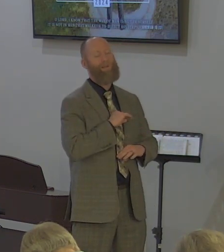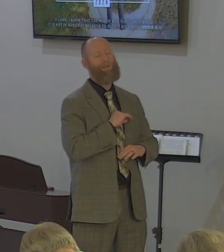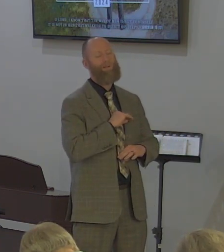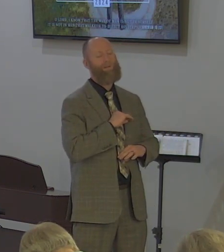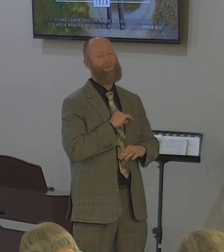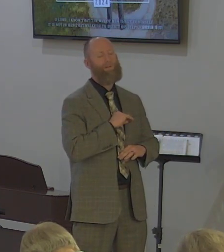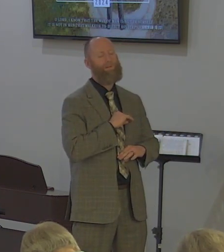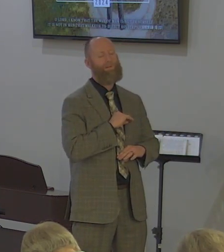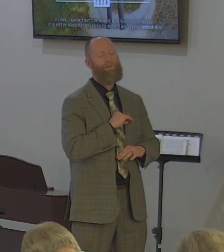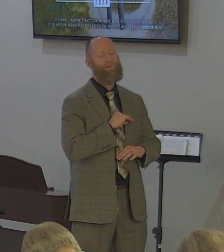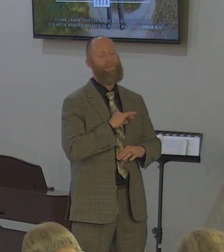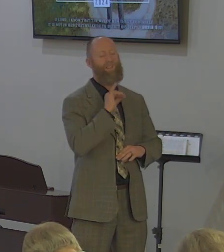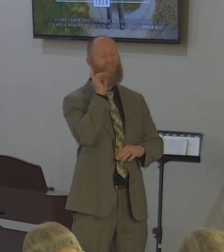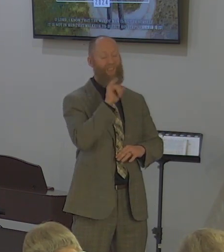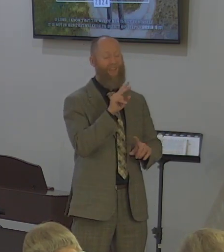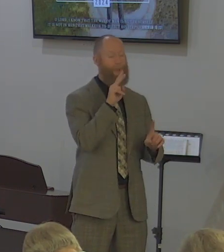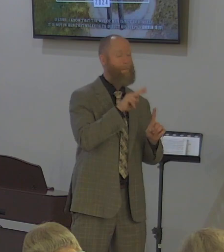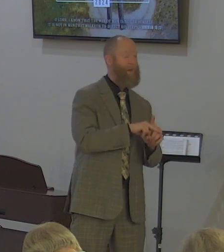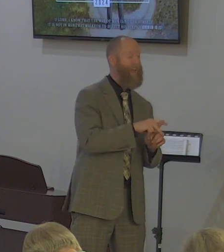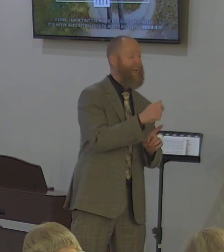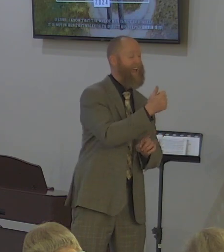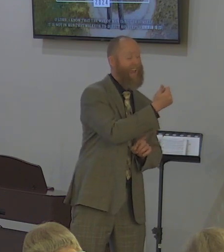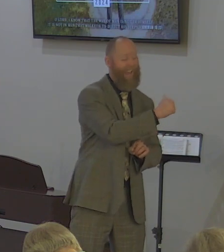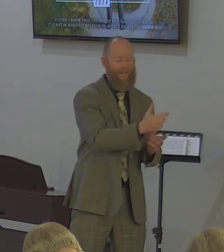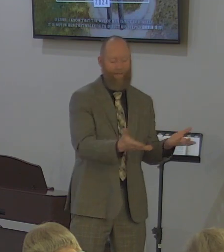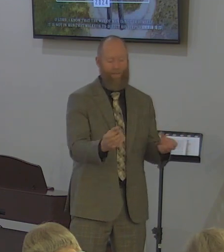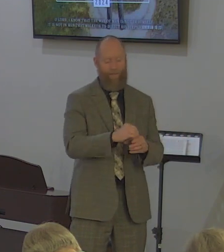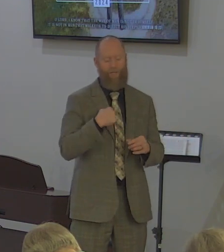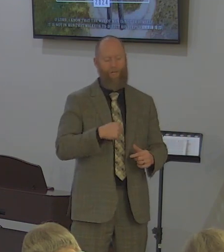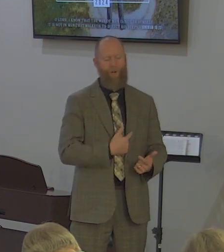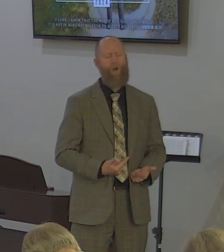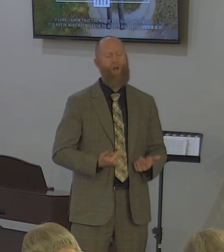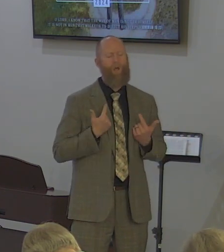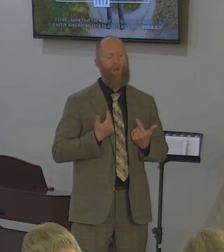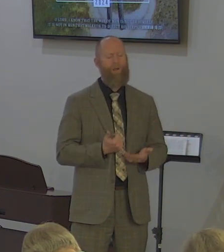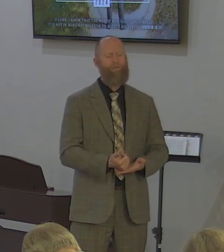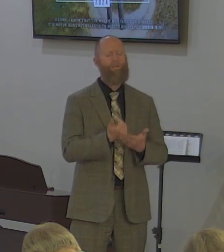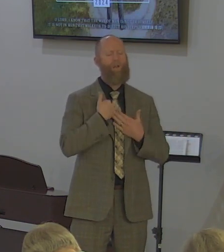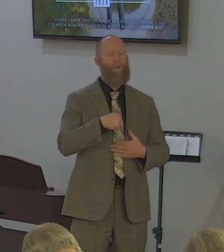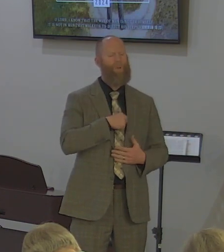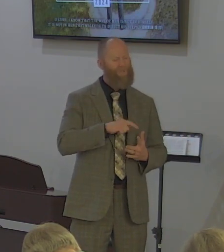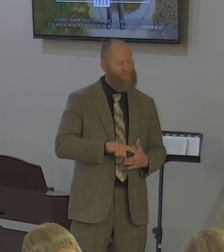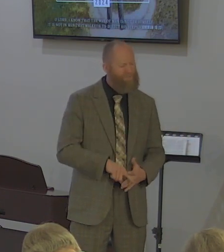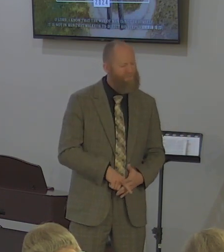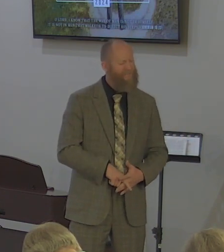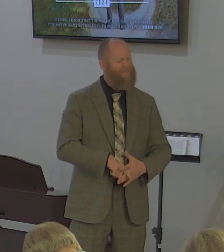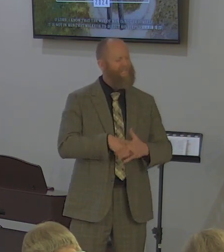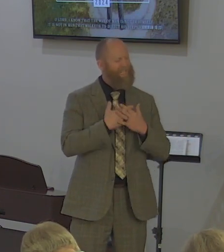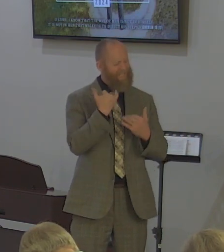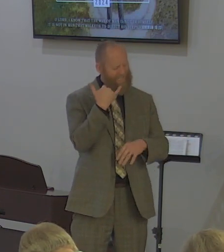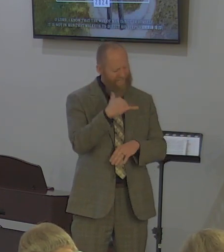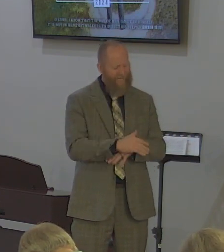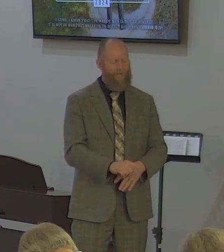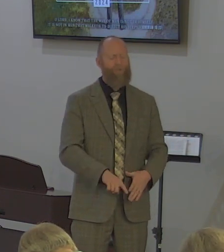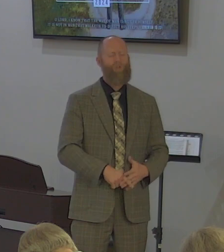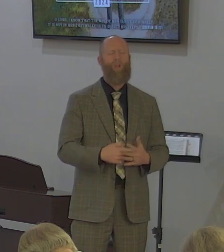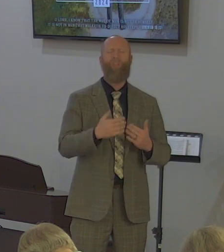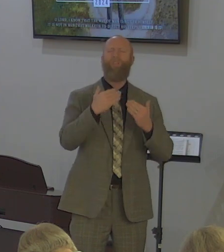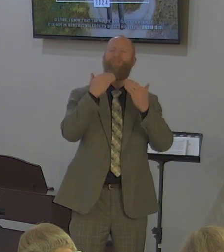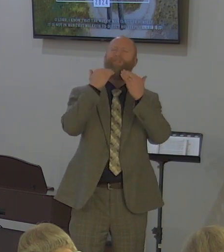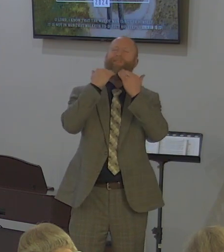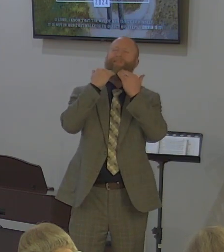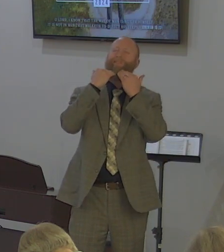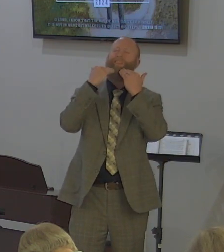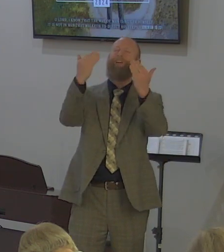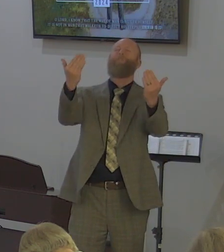God, help us to begin at gratitude and in this night at contentment with an